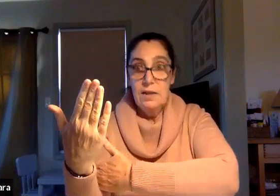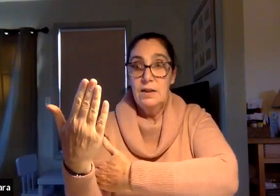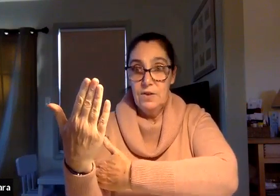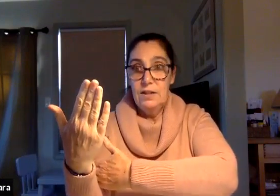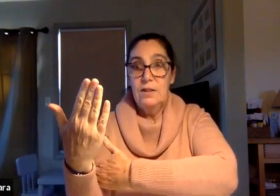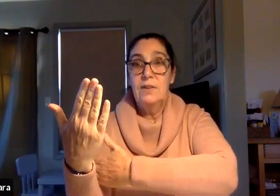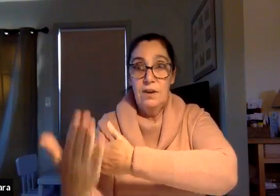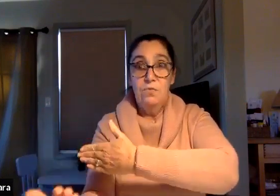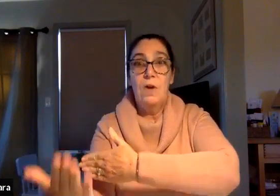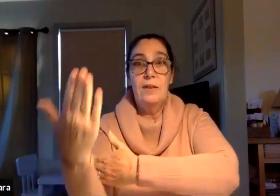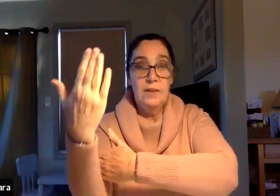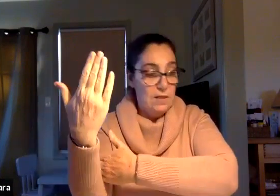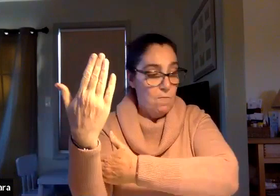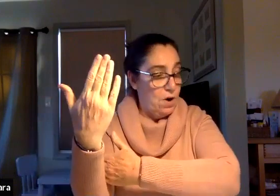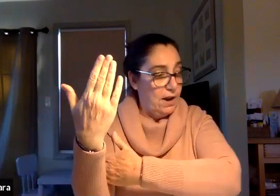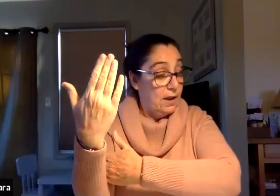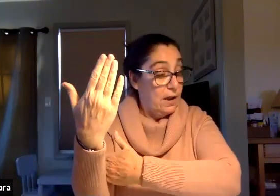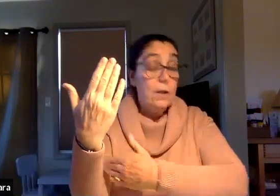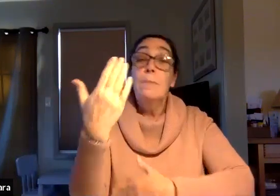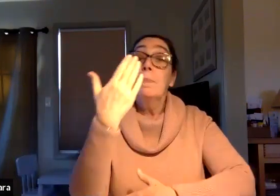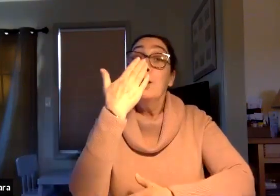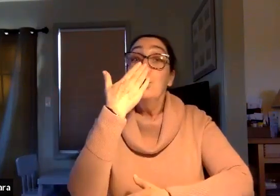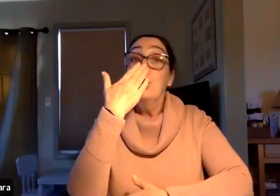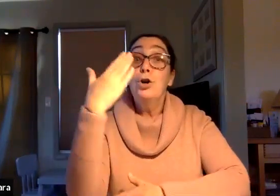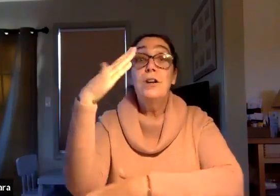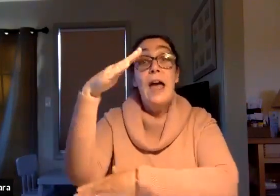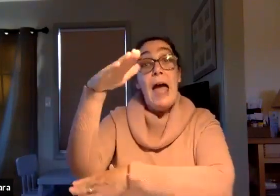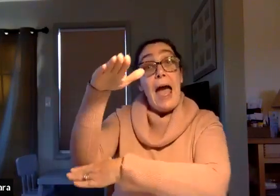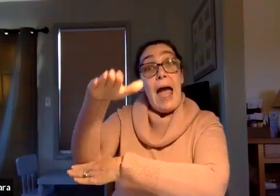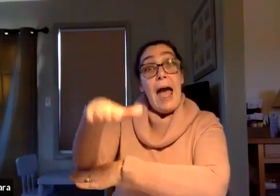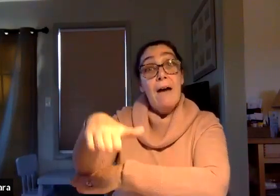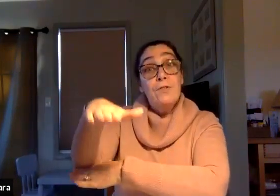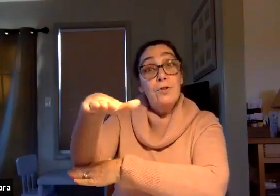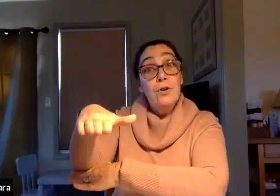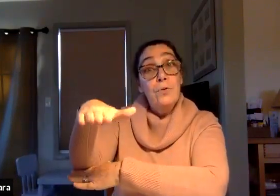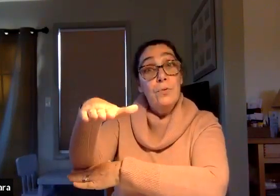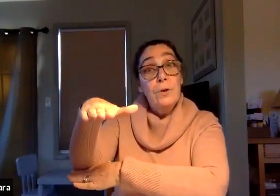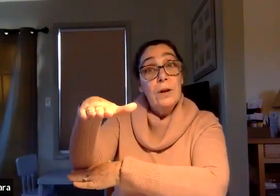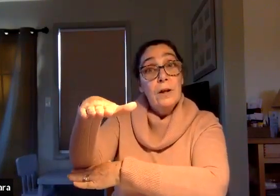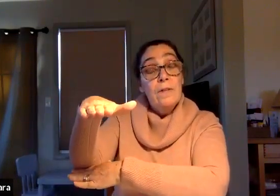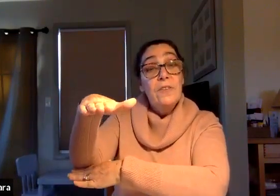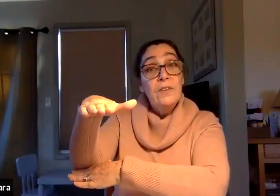That's right. The sun is rising in the morning. Good afternoon. The sun